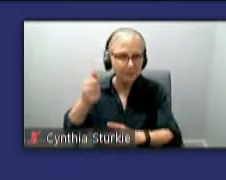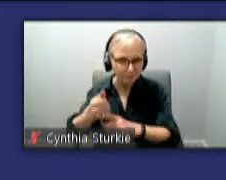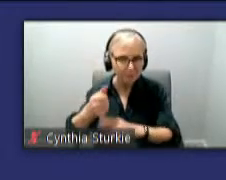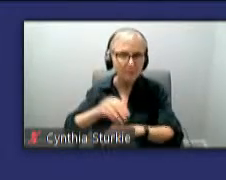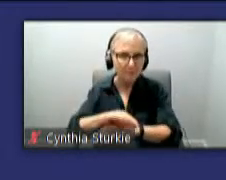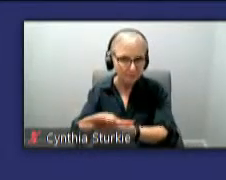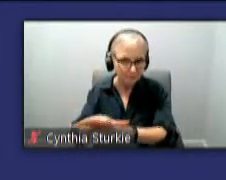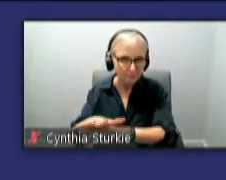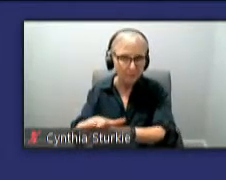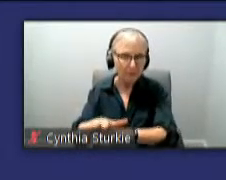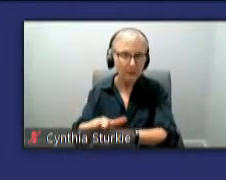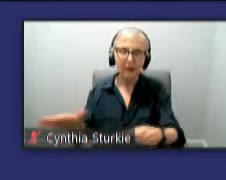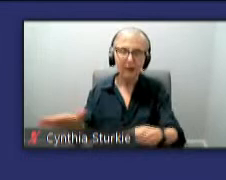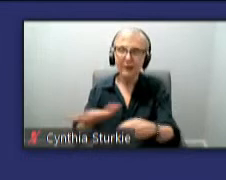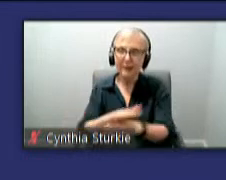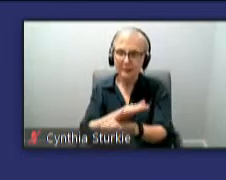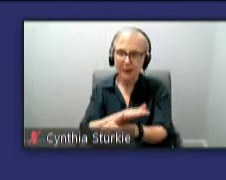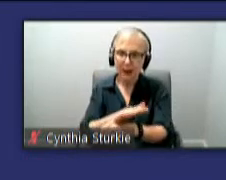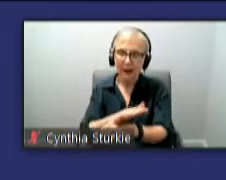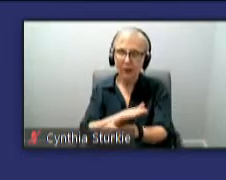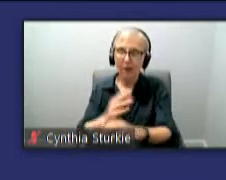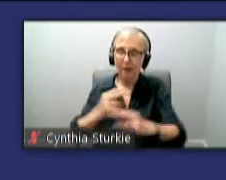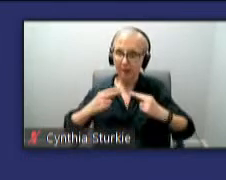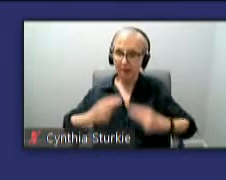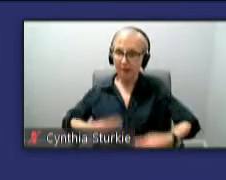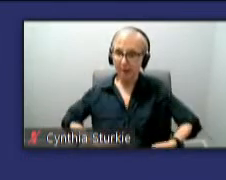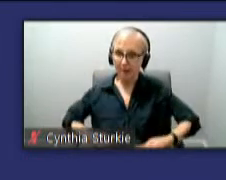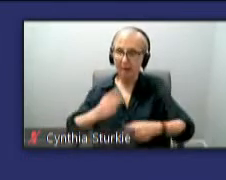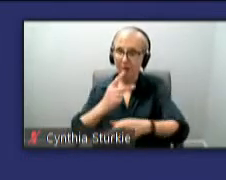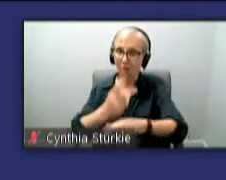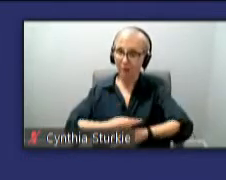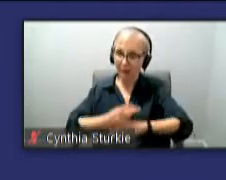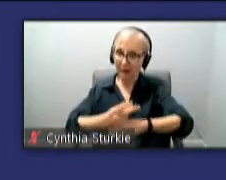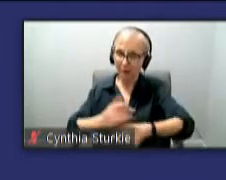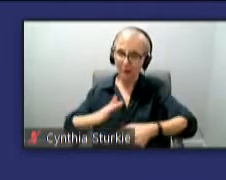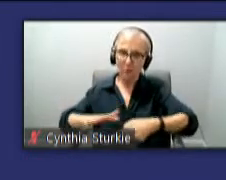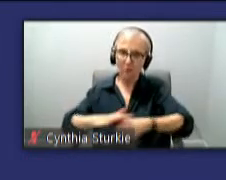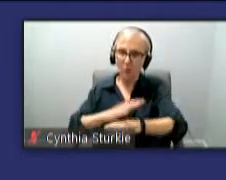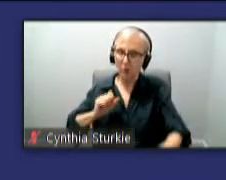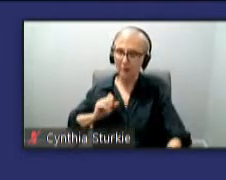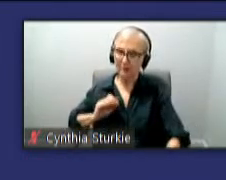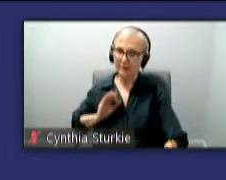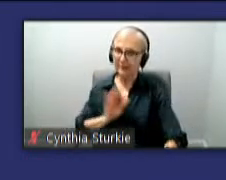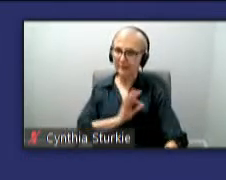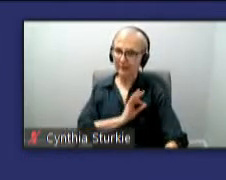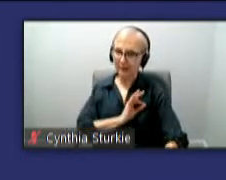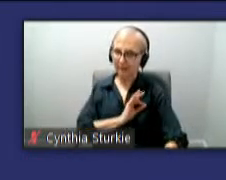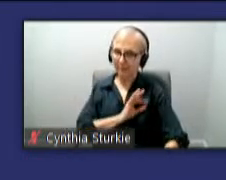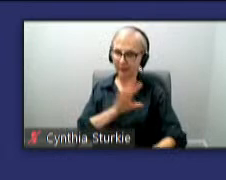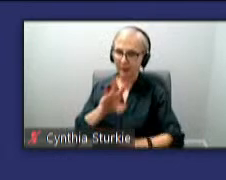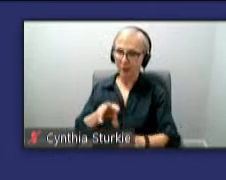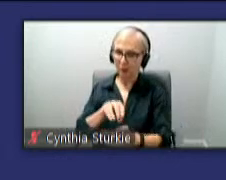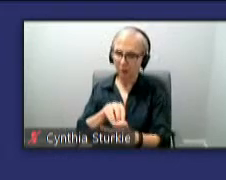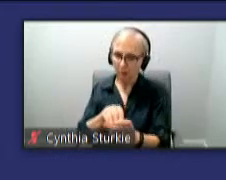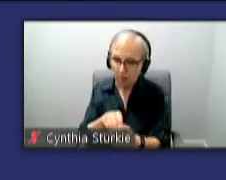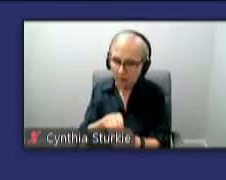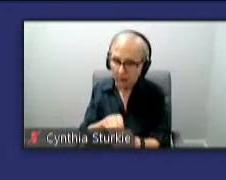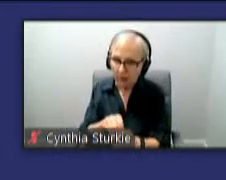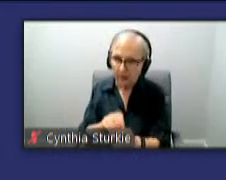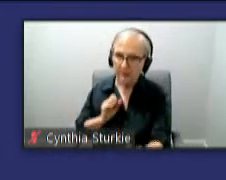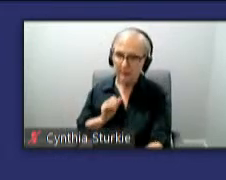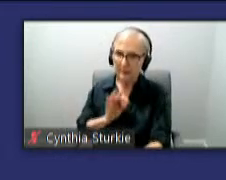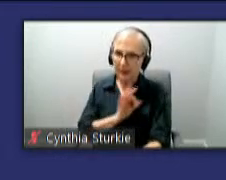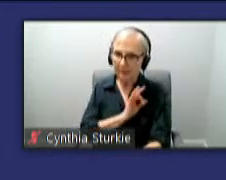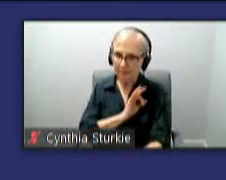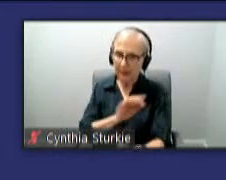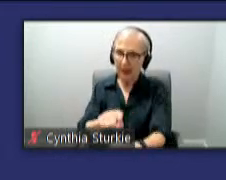entire healthcare continuum is staffed and can meet the needs of the moment. So that includes looking at staffing in our long-term